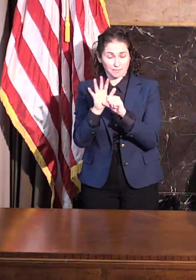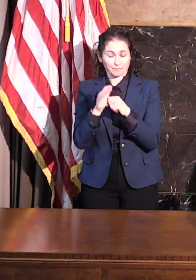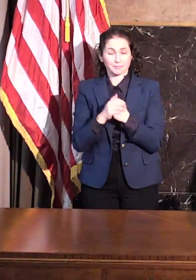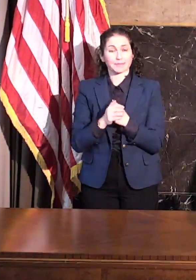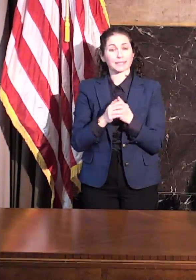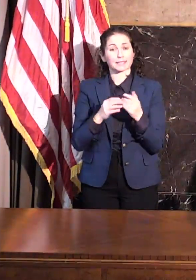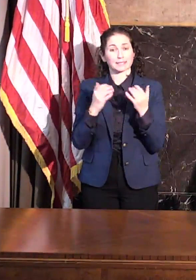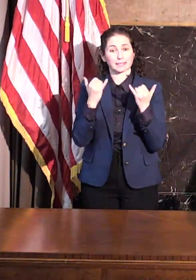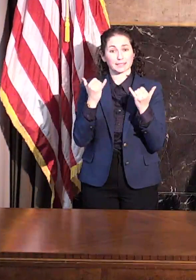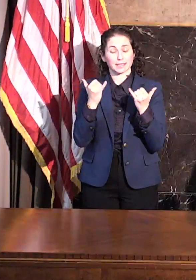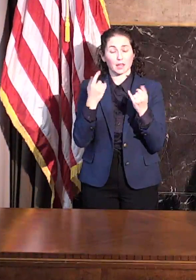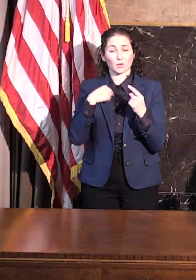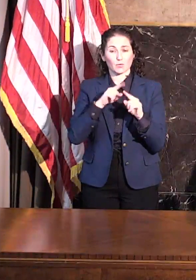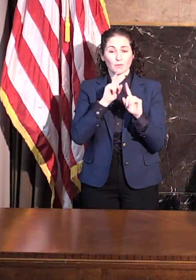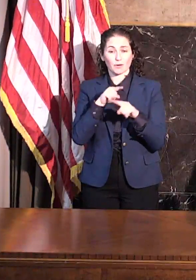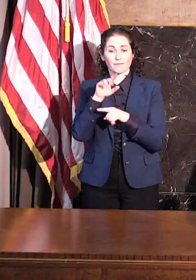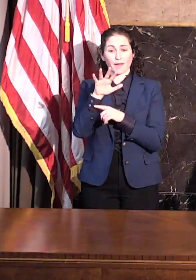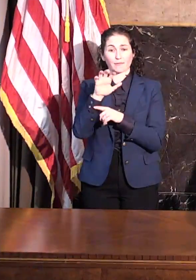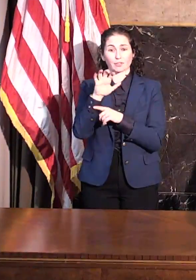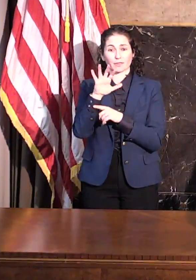effect on Monday.